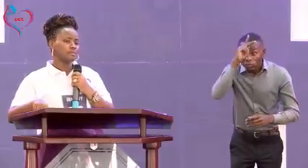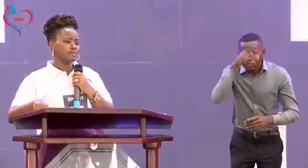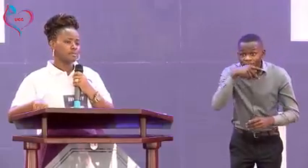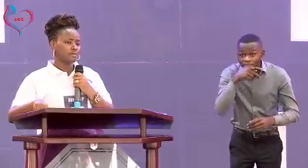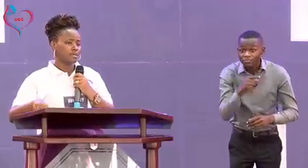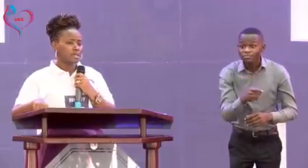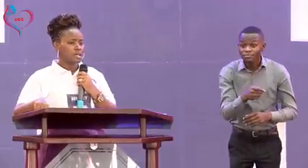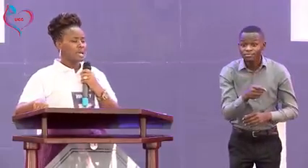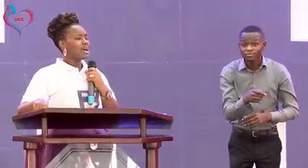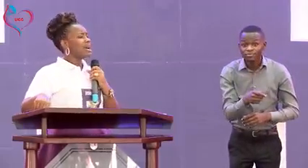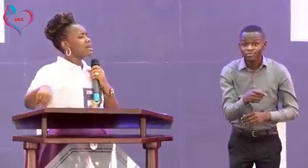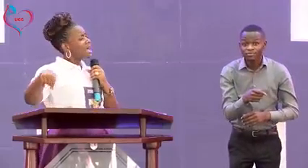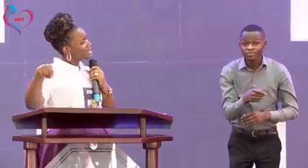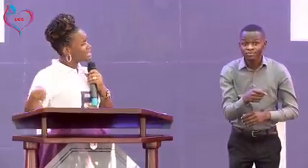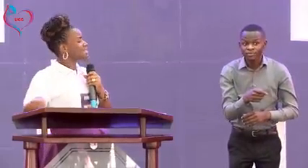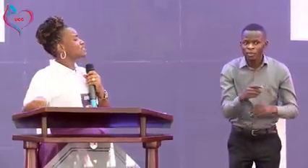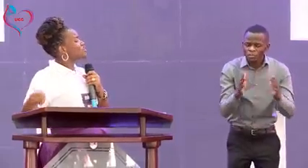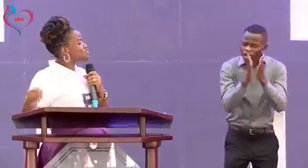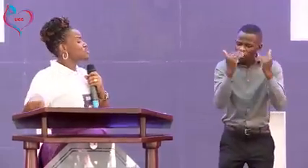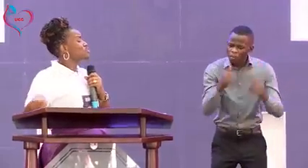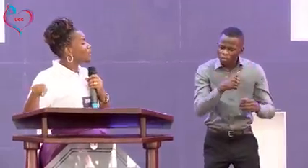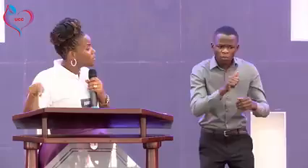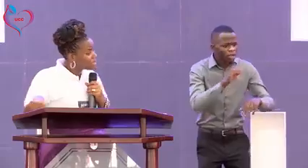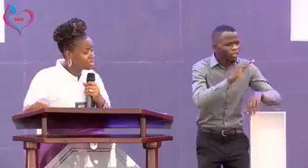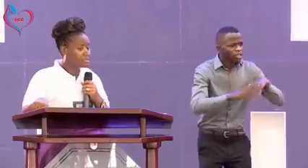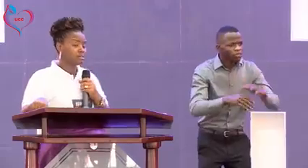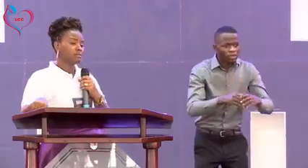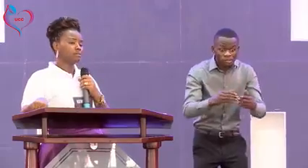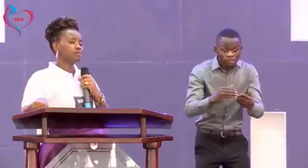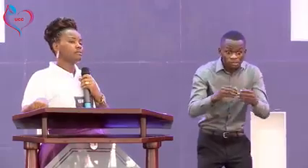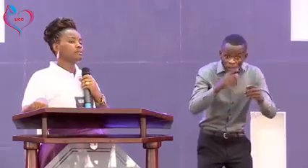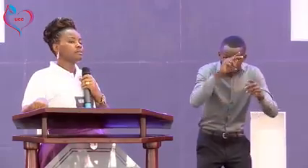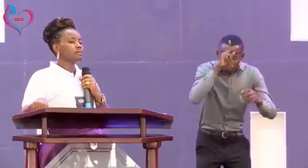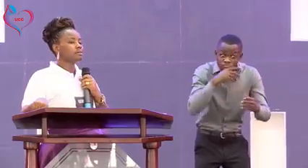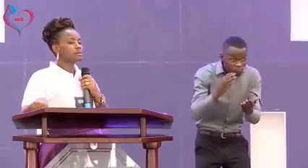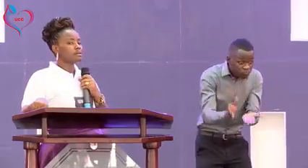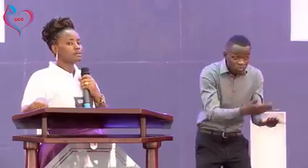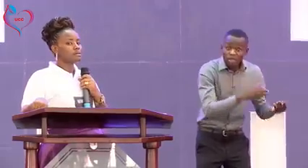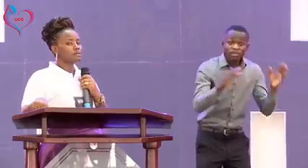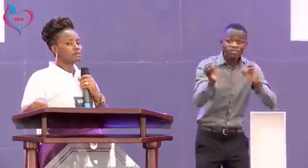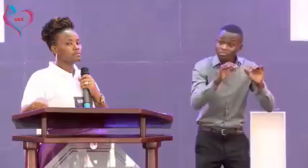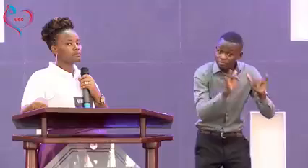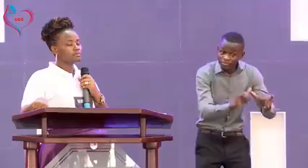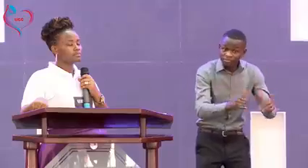ako ye yali ennyumba y'embuzi. And they did not remove the goats. Atenga embuzi tebazijjamu.